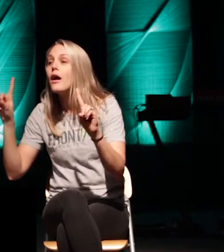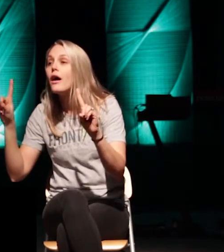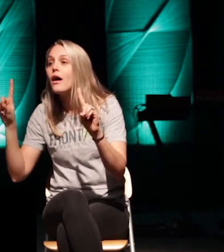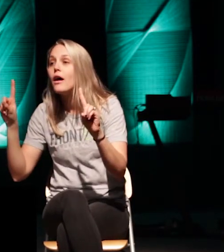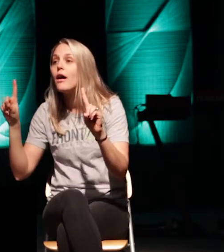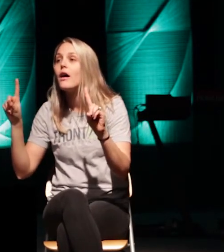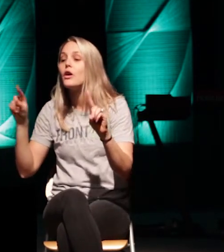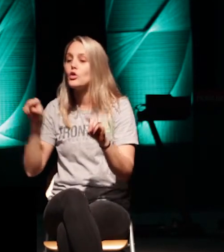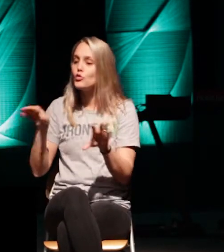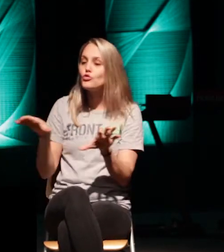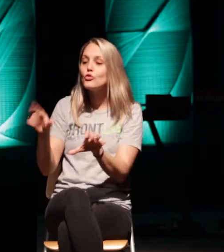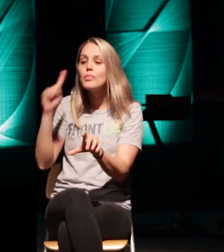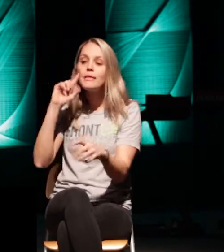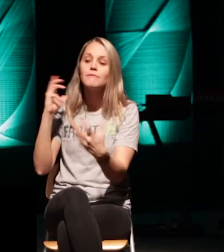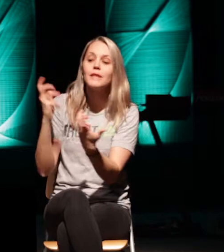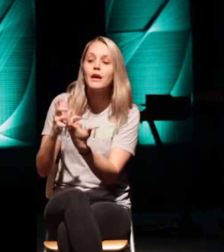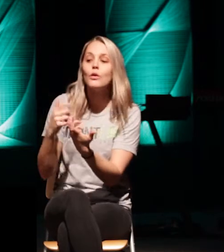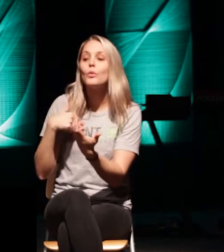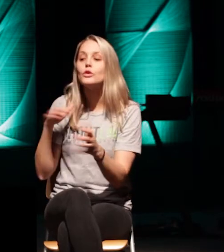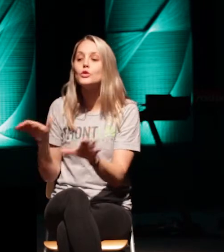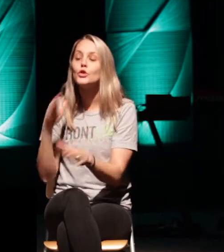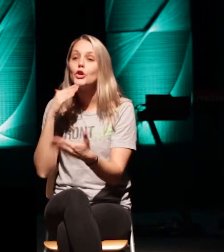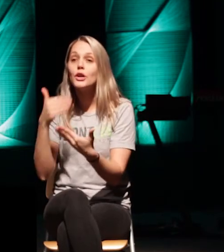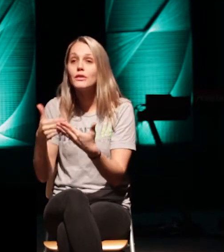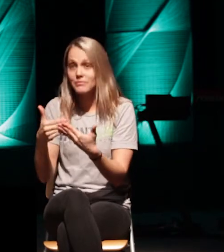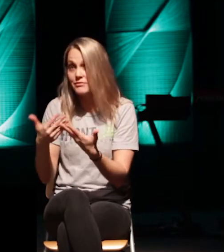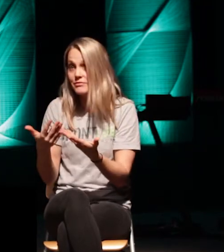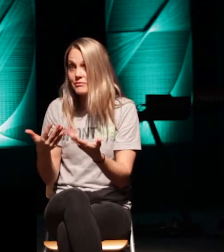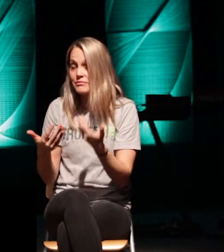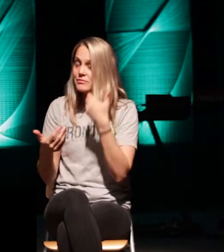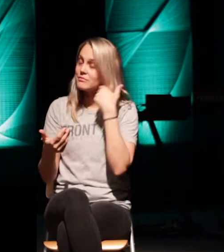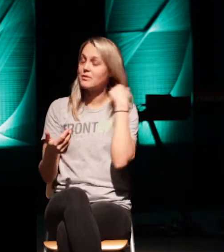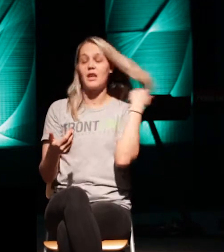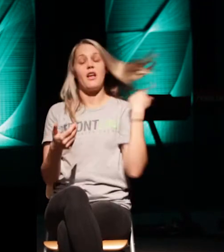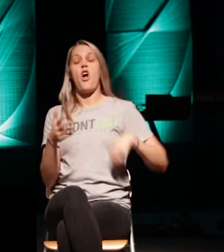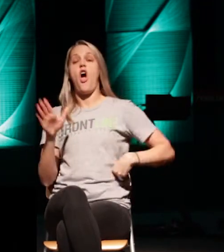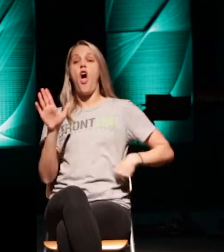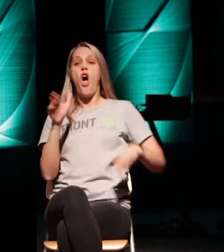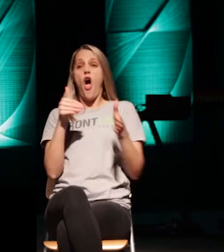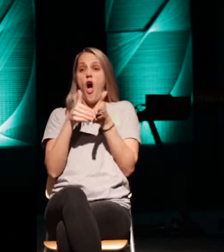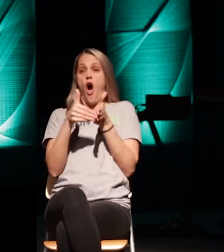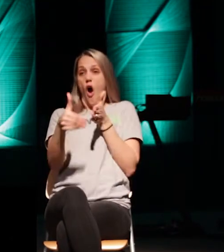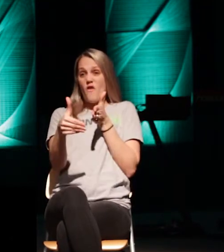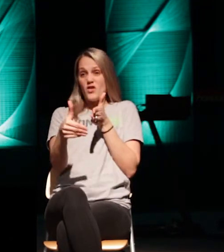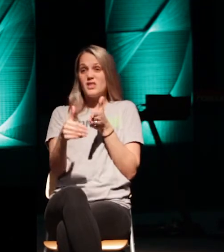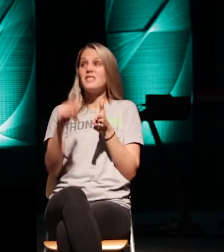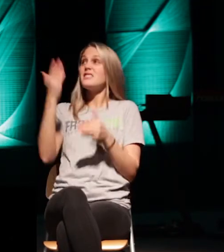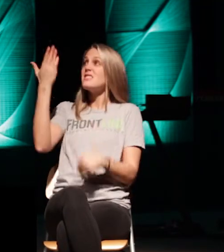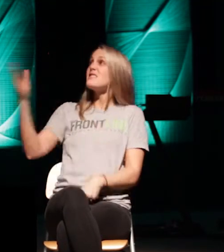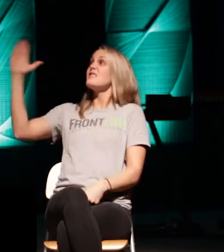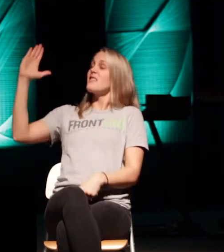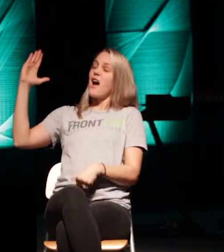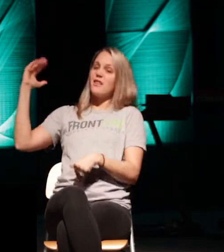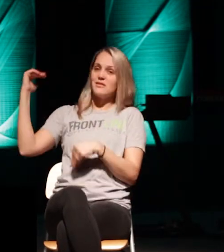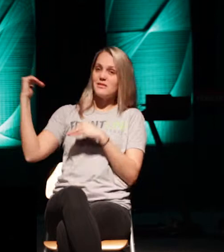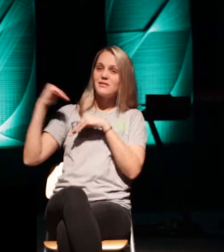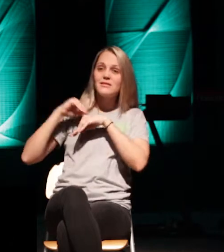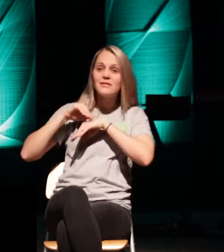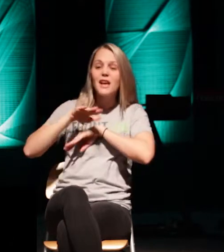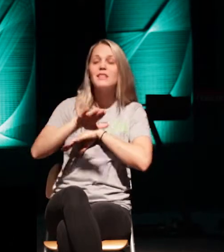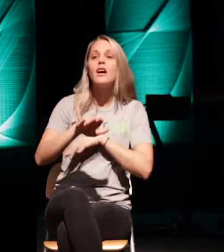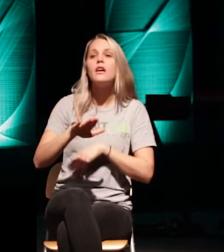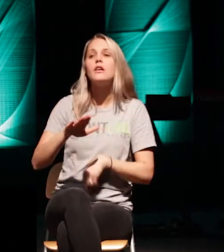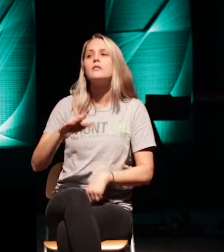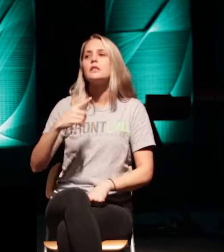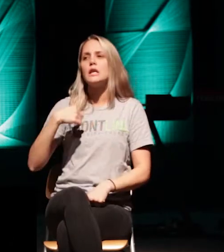is a very good thing. Do we all agree? And yet oftentimes when God sends us, we make the mistake of putting on the